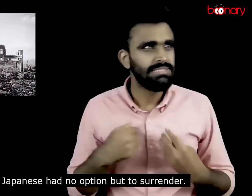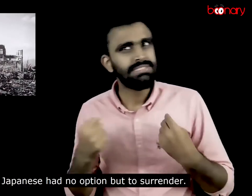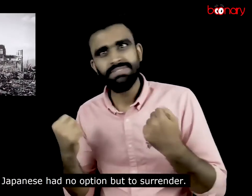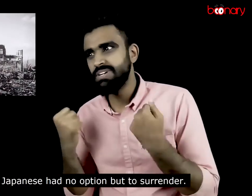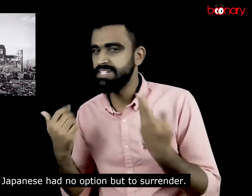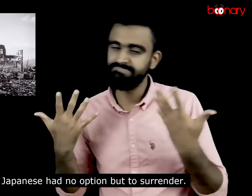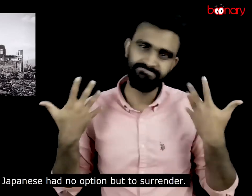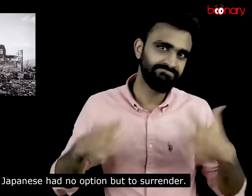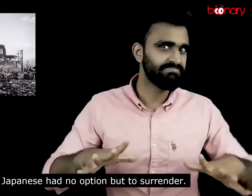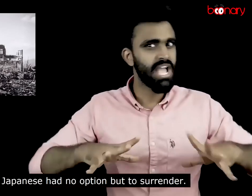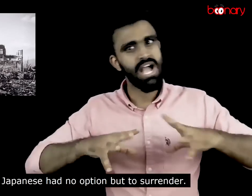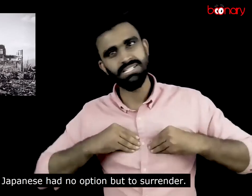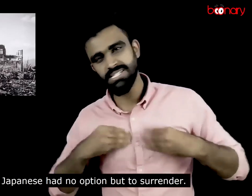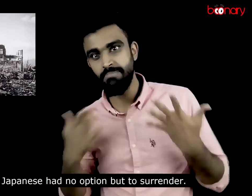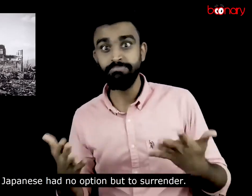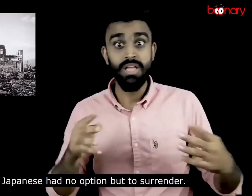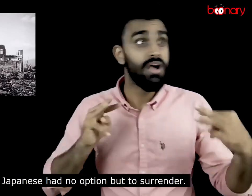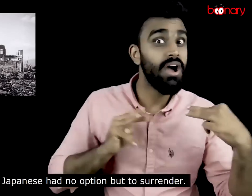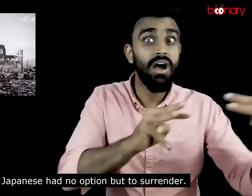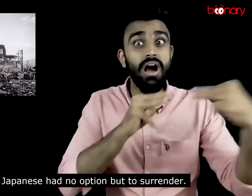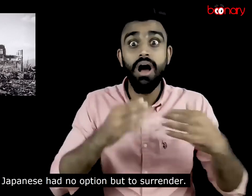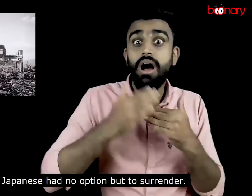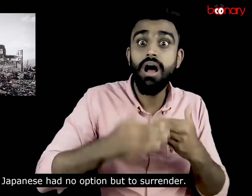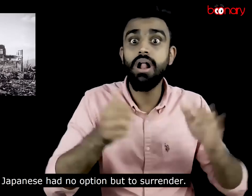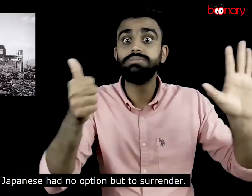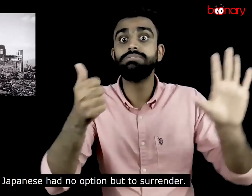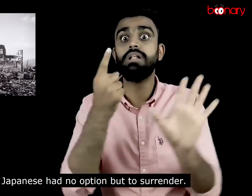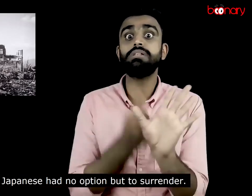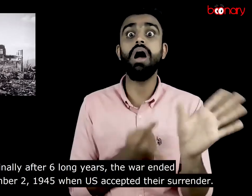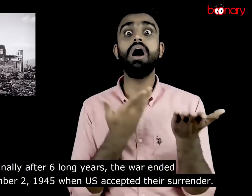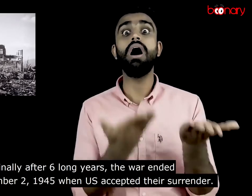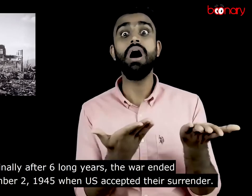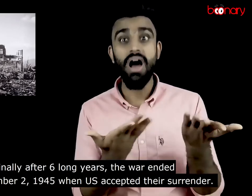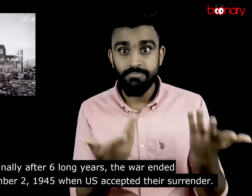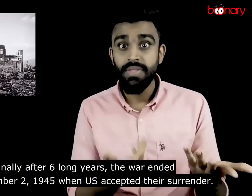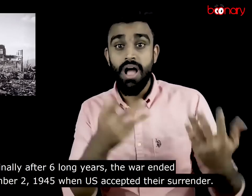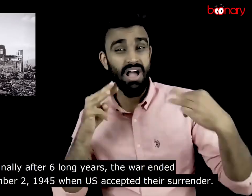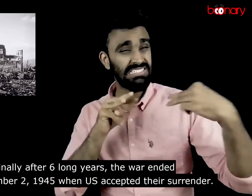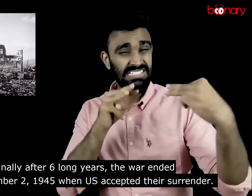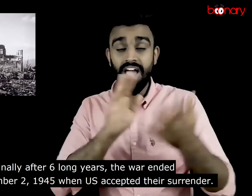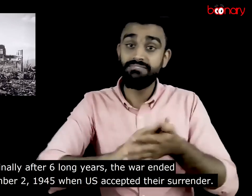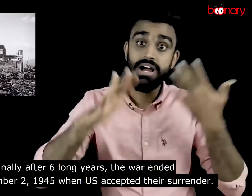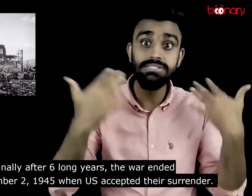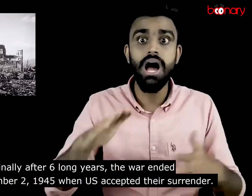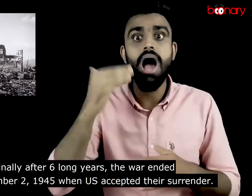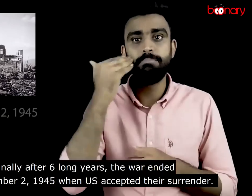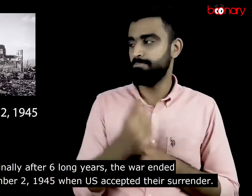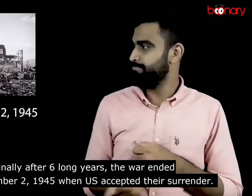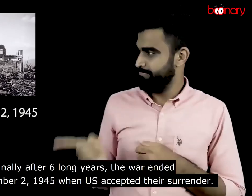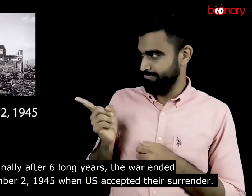The Japanese had no option but to surrender. Finally, after 6 long years, the war ended